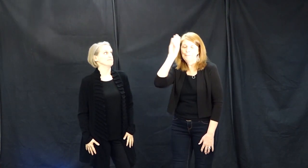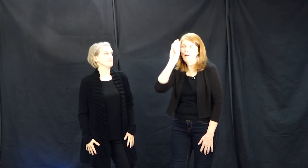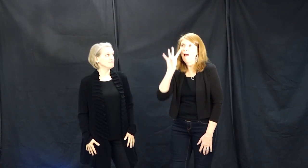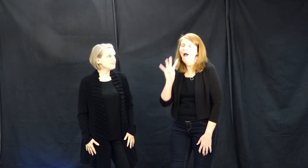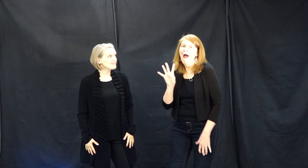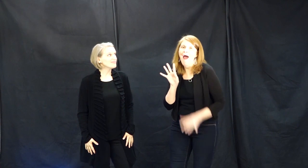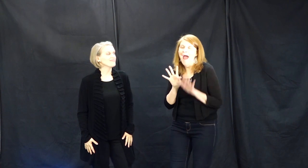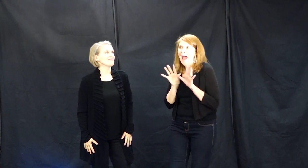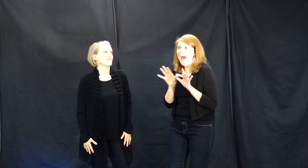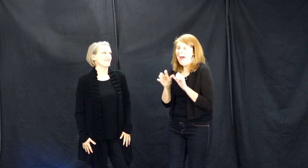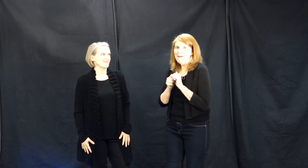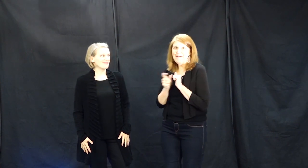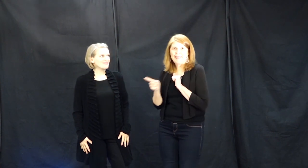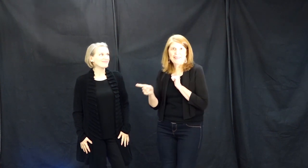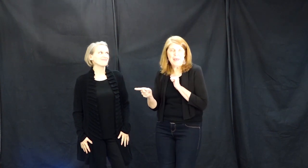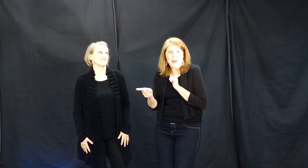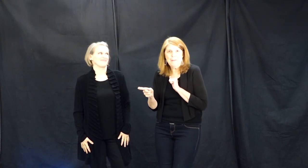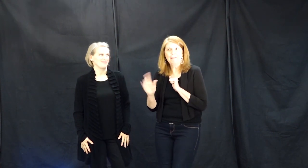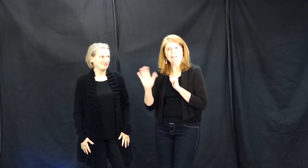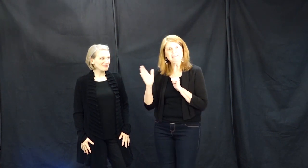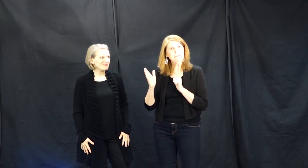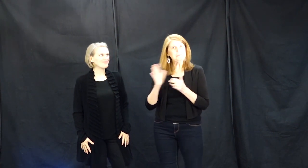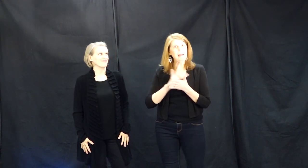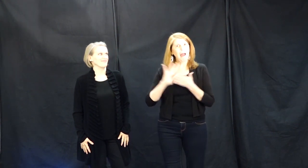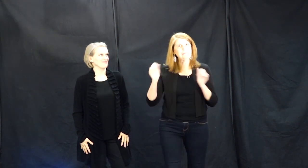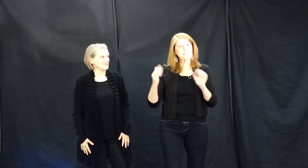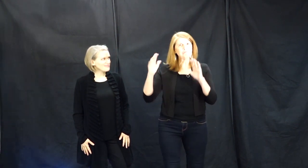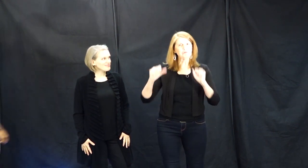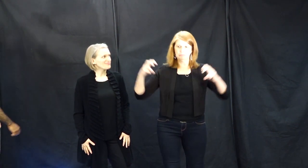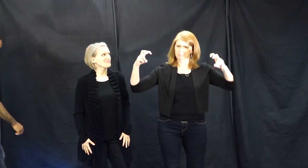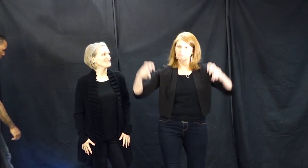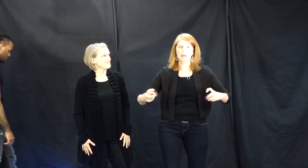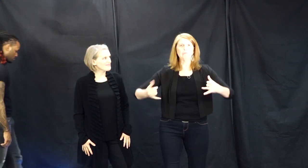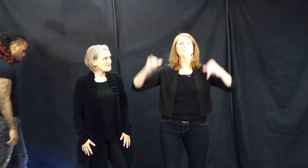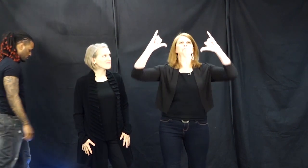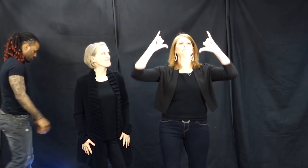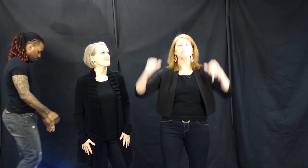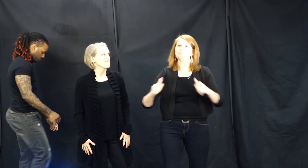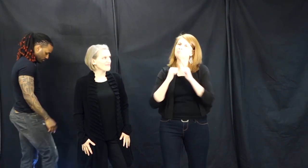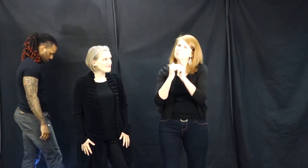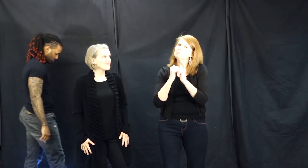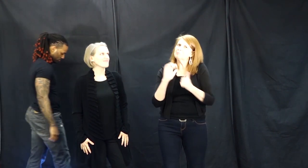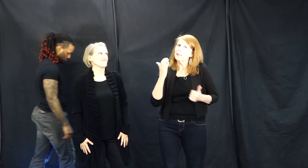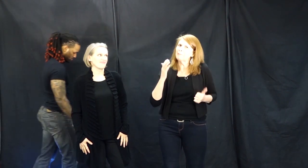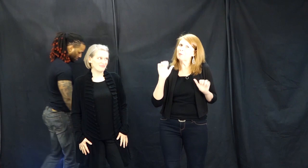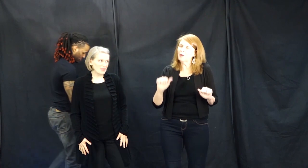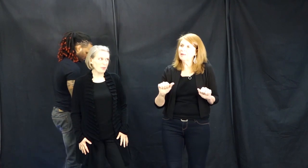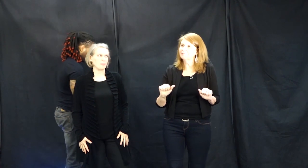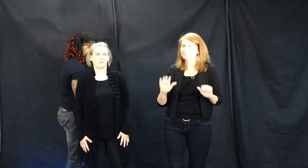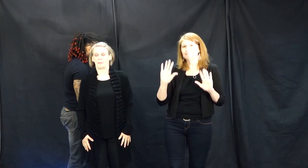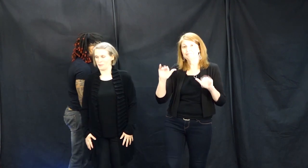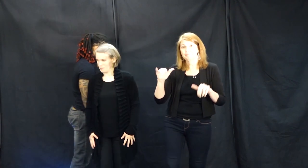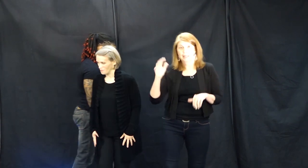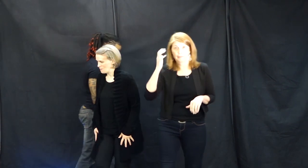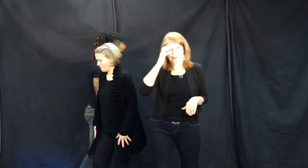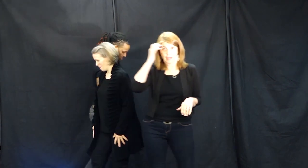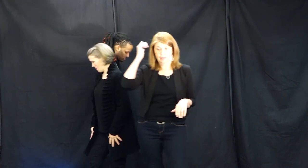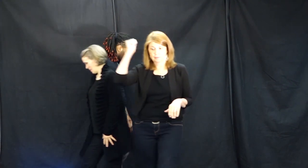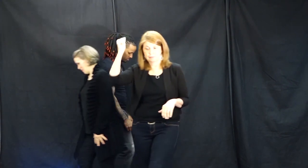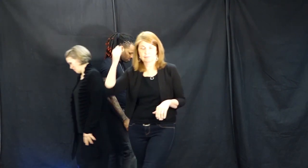here with him. He seems approachable. I could grab a beer with him. Dear Mr. Hamilton, your fellow Federalists would